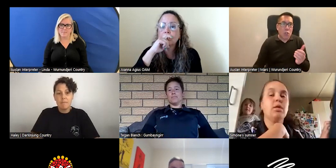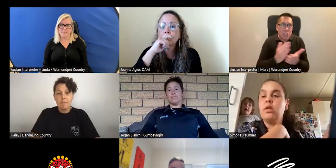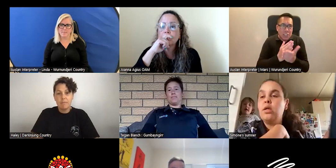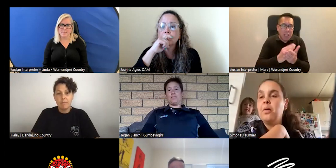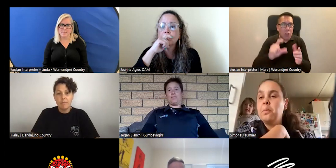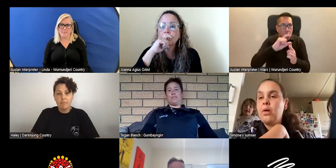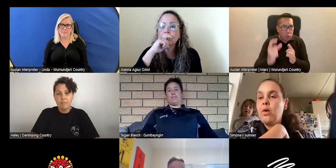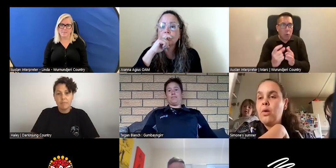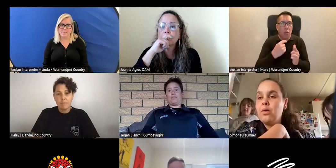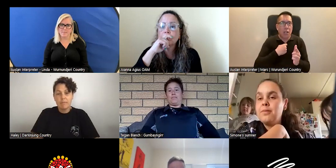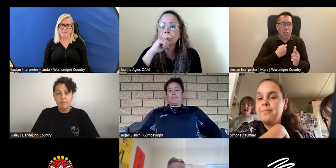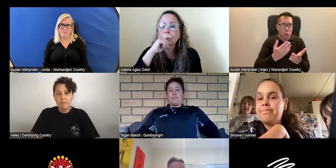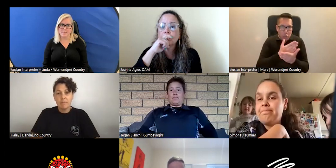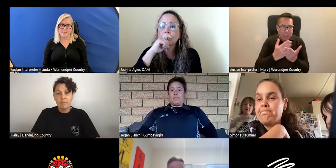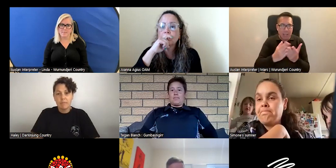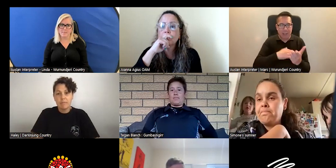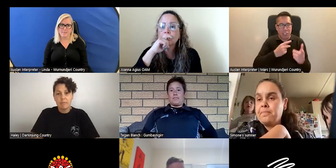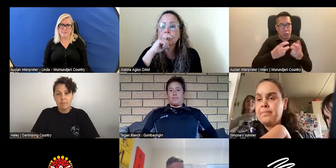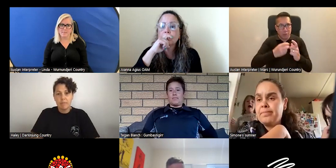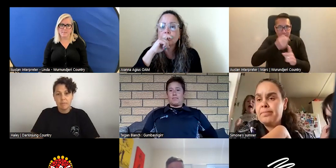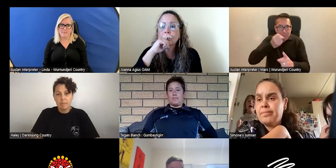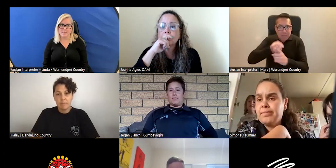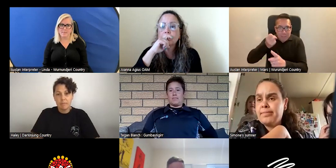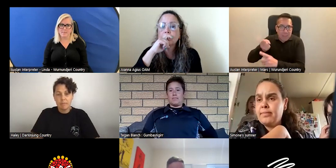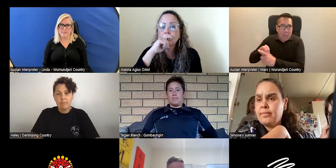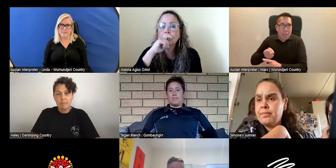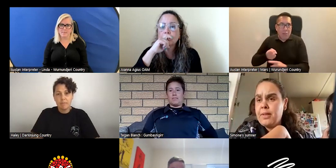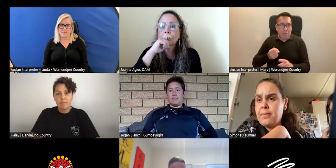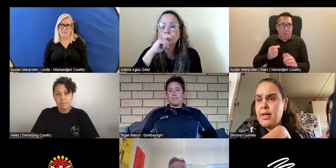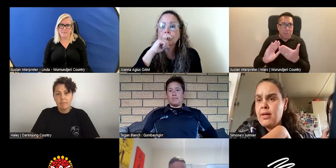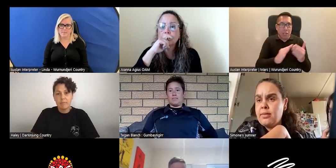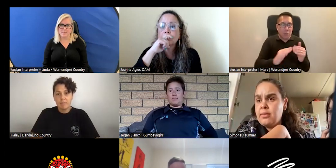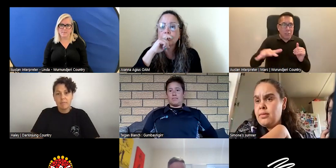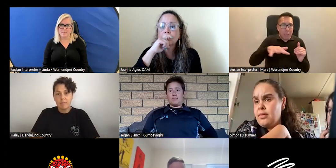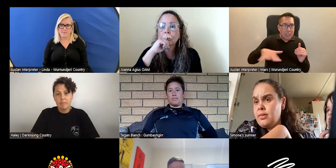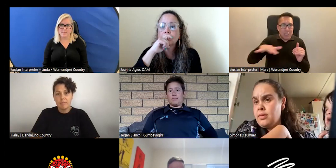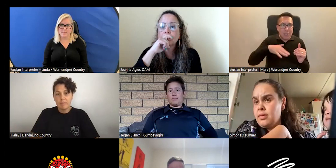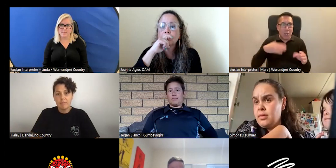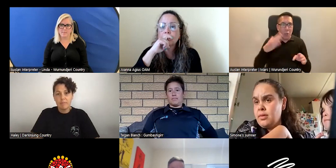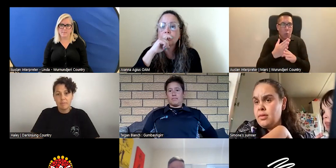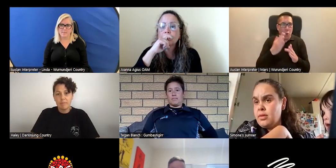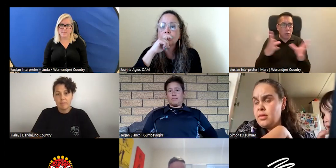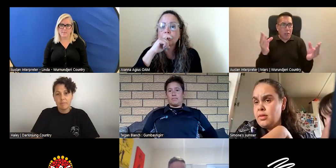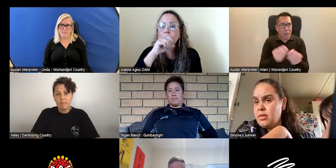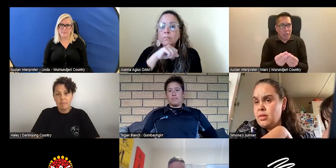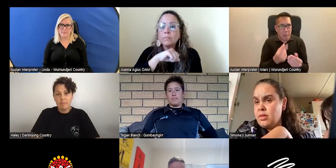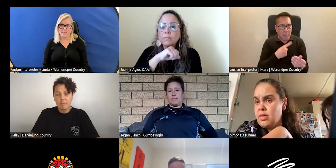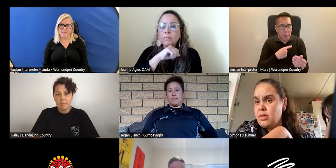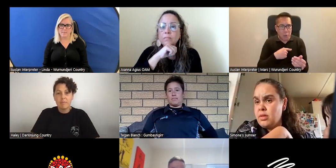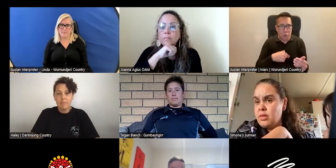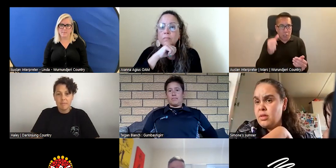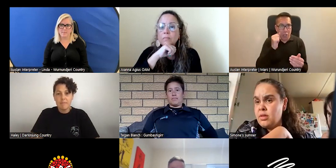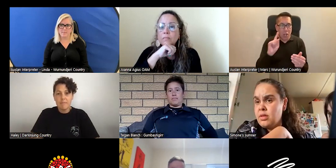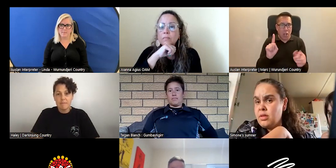the compounding issues that our communities face, the complex issues that our communities face. And they wanted to work together because they know that speaking